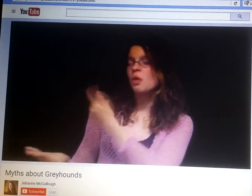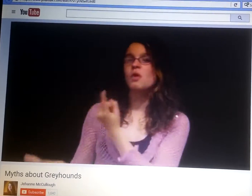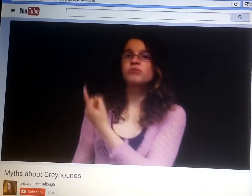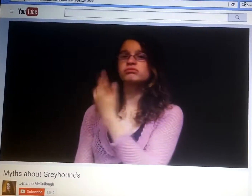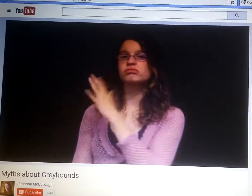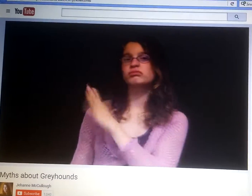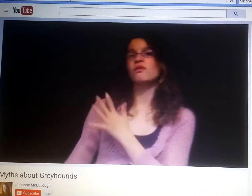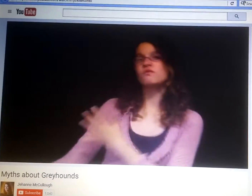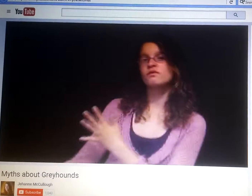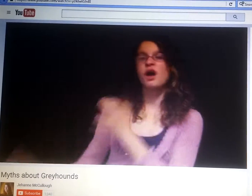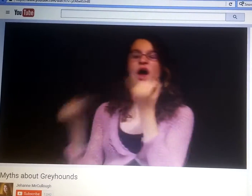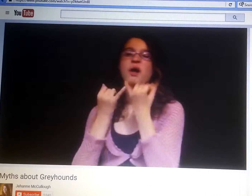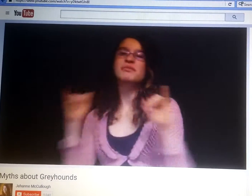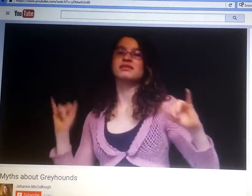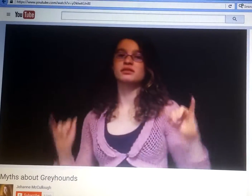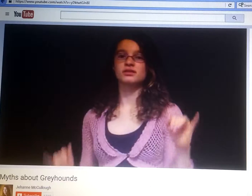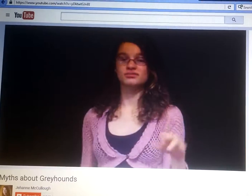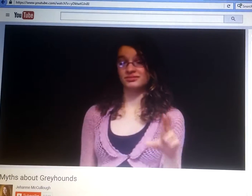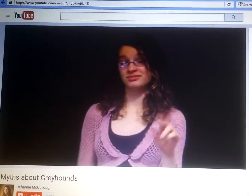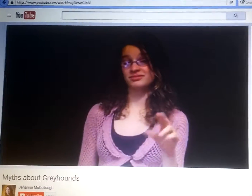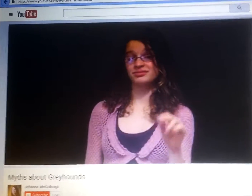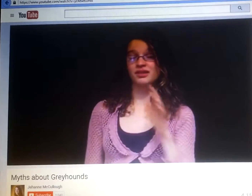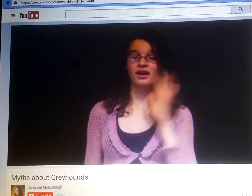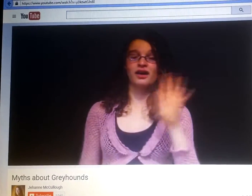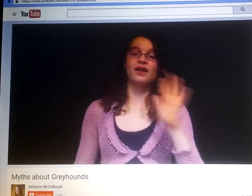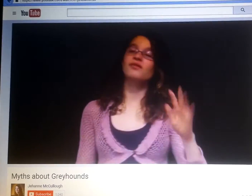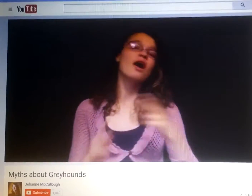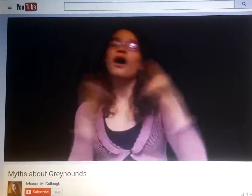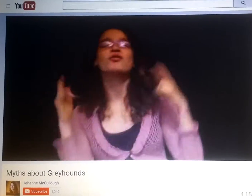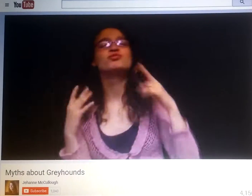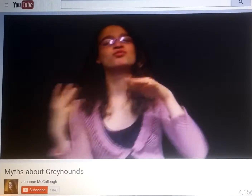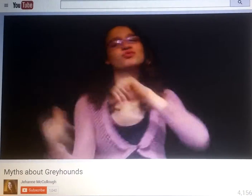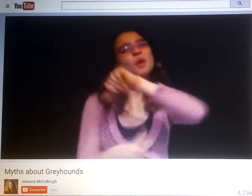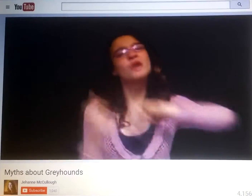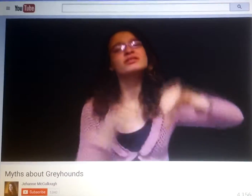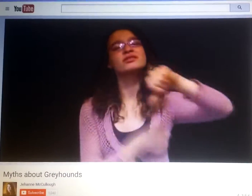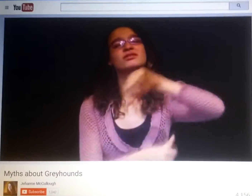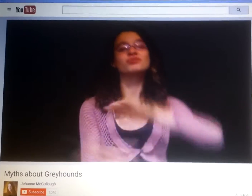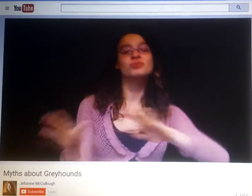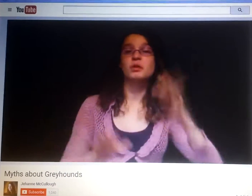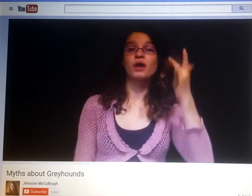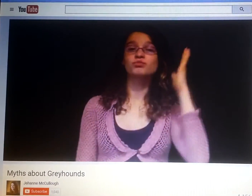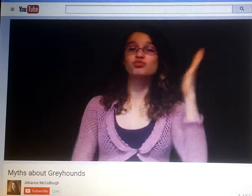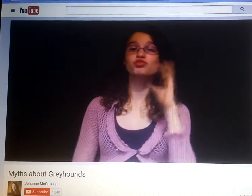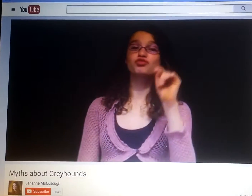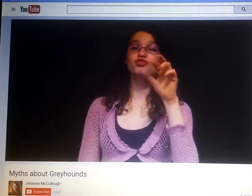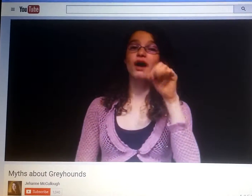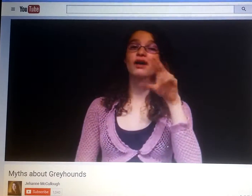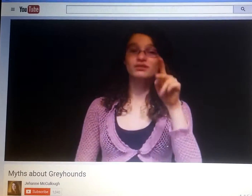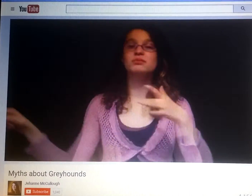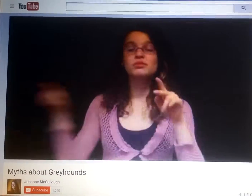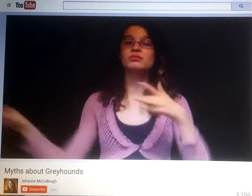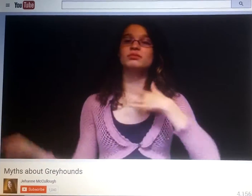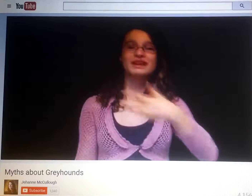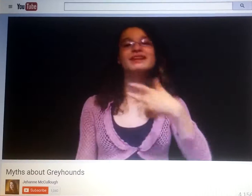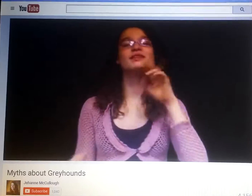and how they always want to be alone and they're very independent. But really, greyhounds are social animals, and back when